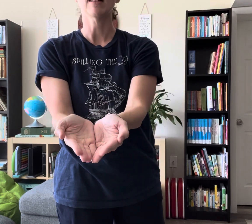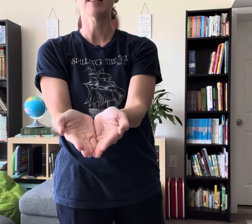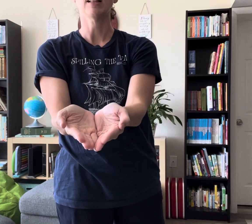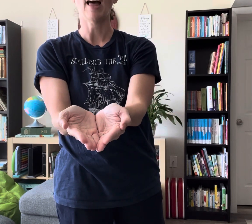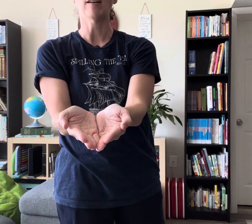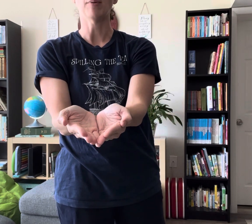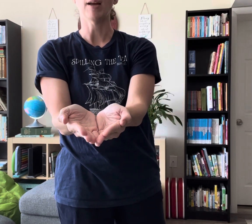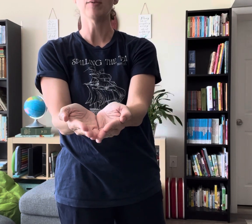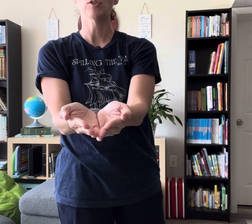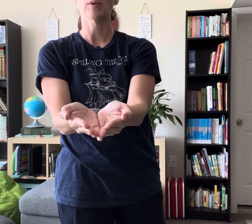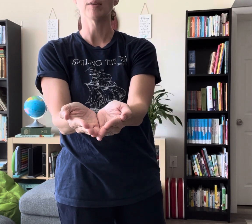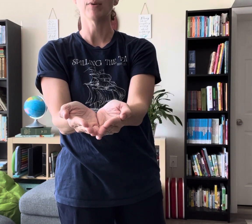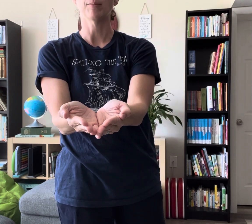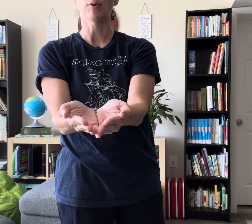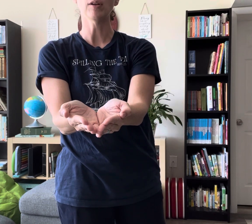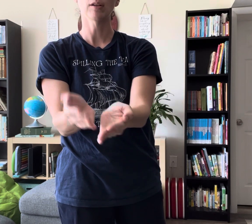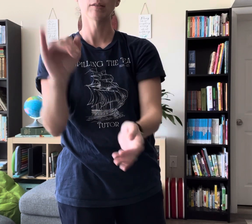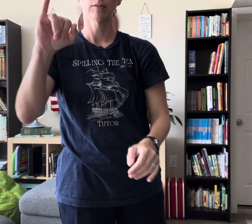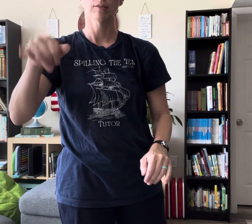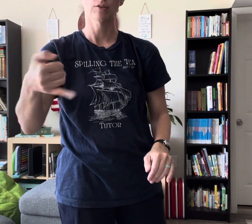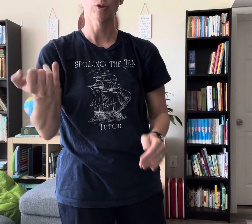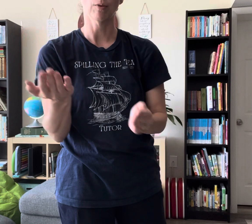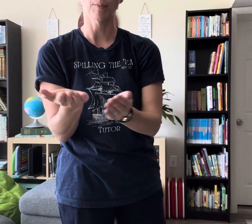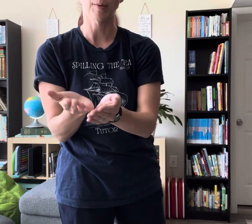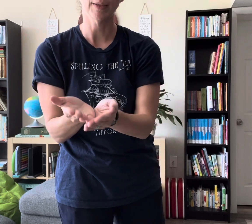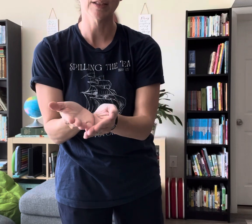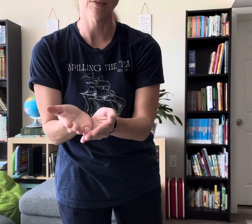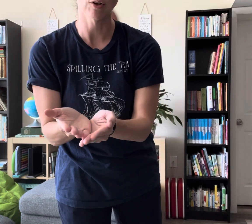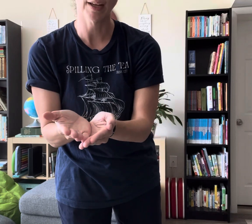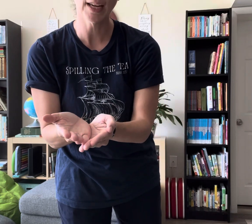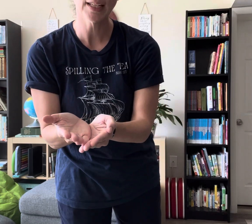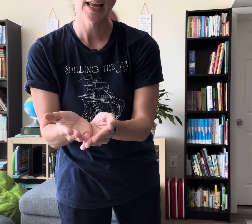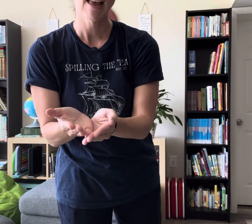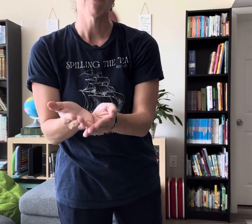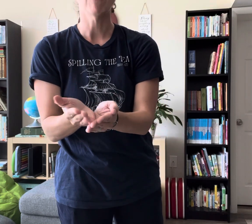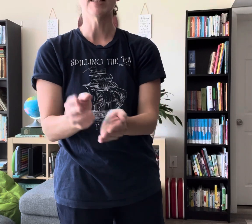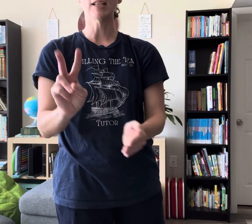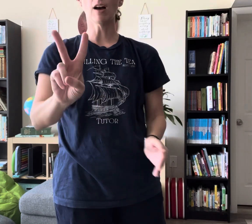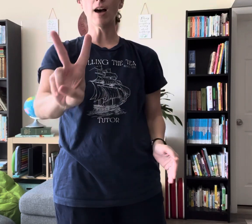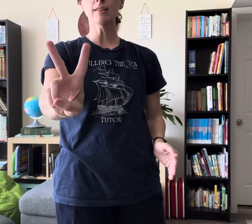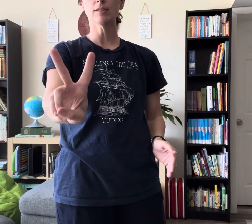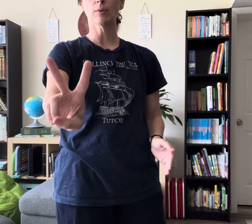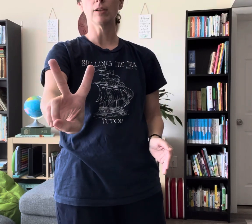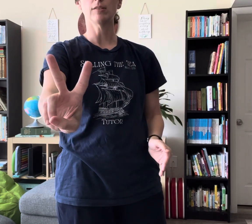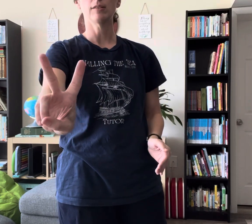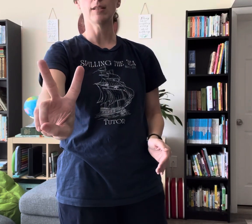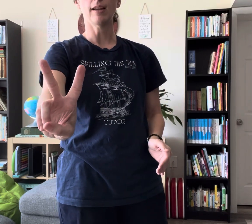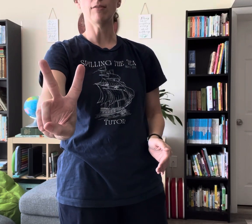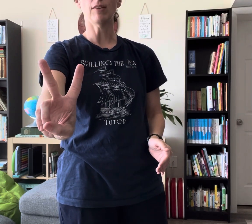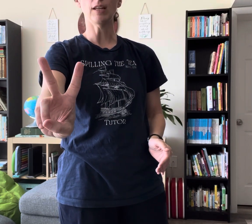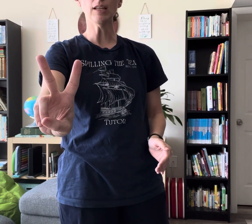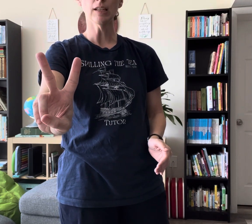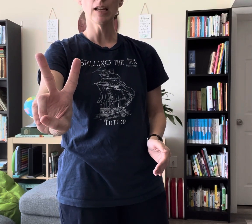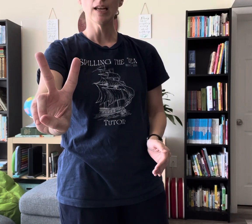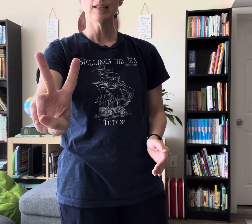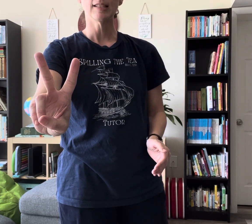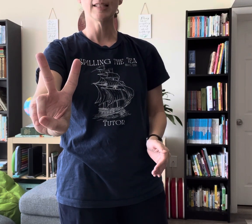the Latin Bible, so we're going to put a book. Jerome completes the Vulgate. Visigoths, we're going to sign V.